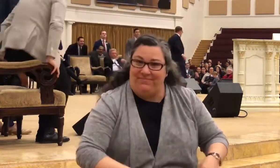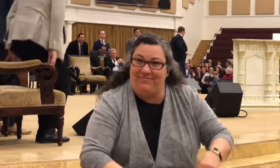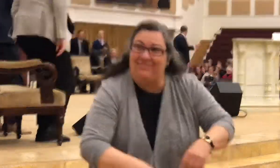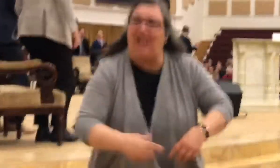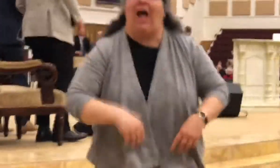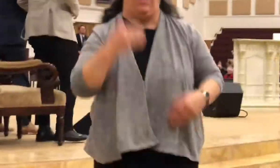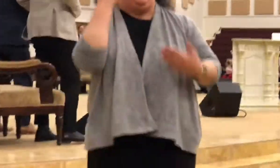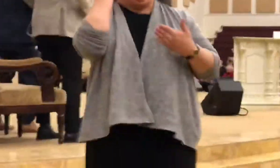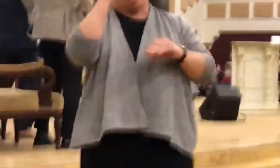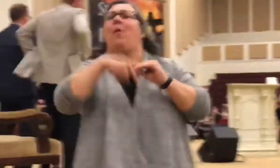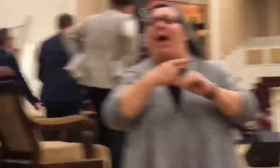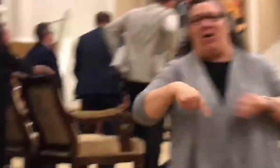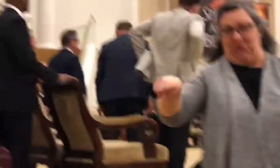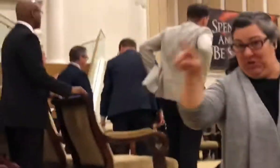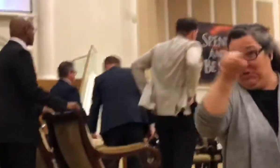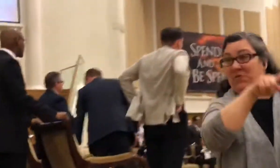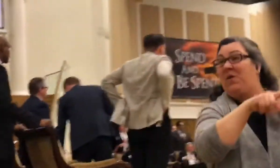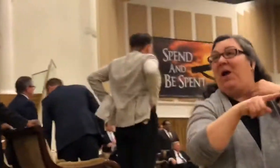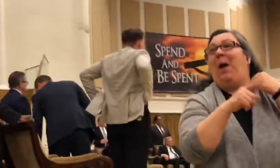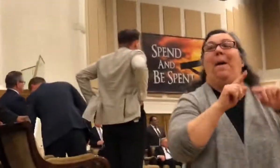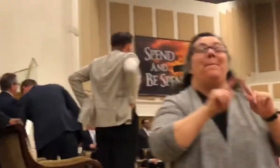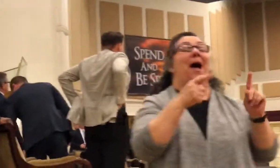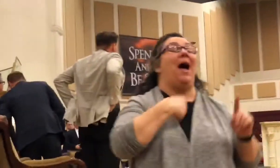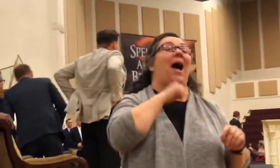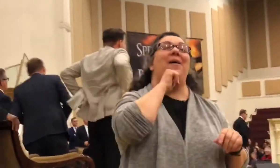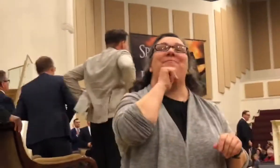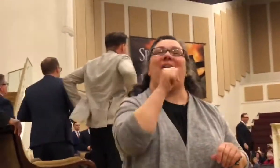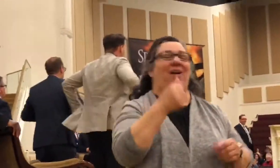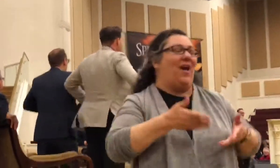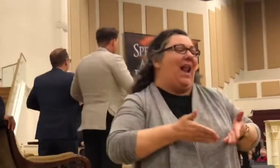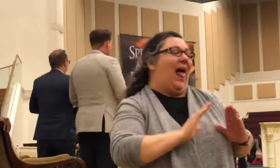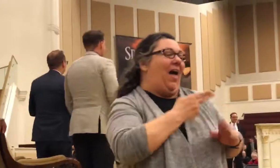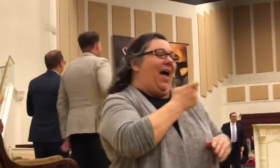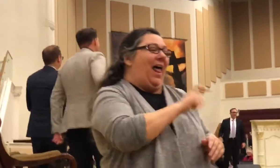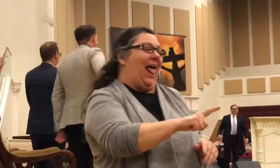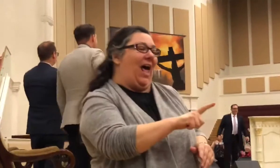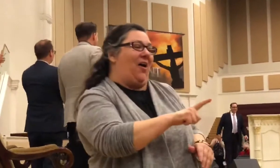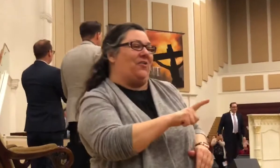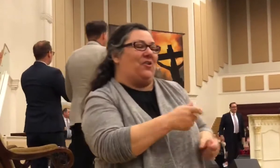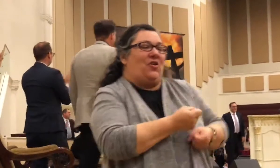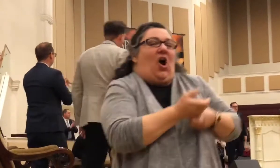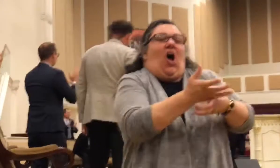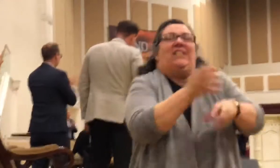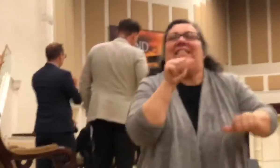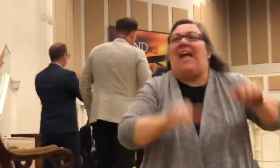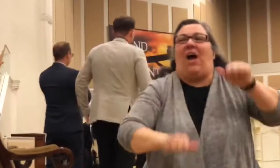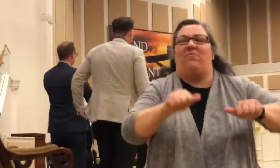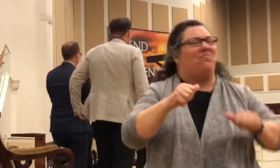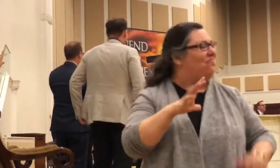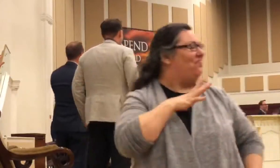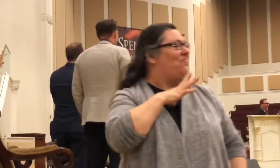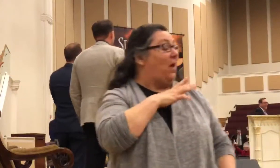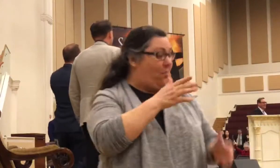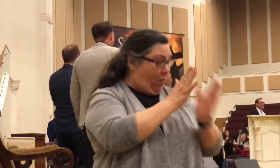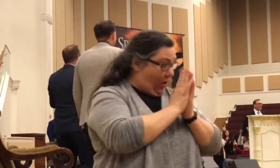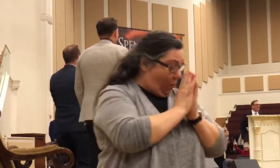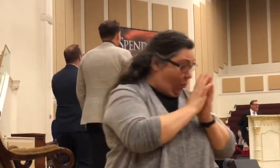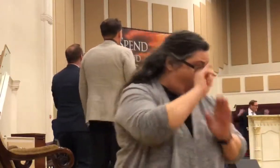I don't know about you, but I'm not giving hell the benefit of the doubt that I'm just going to pray once.